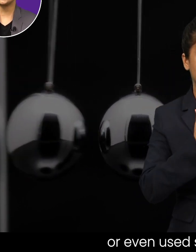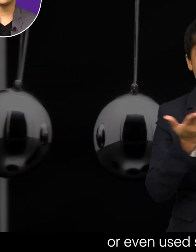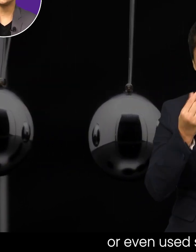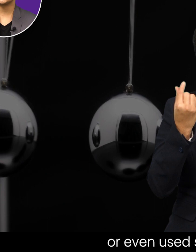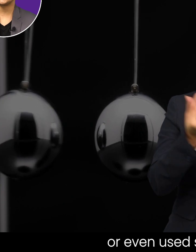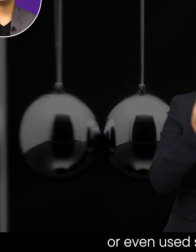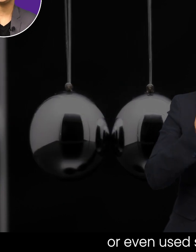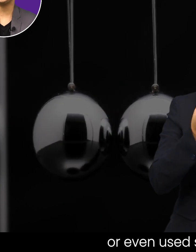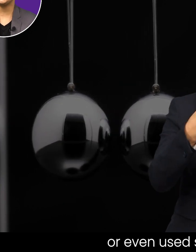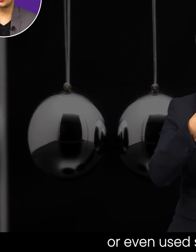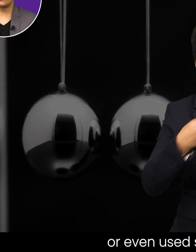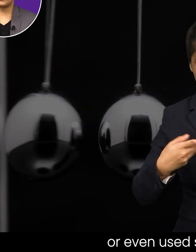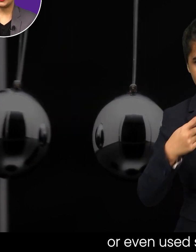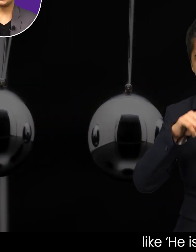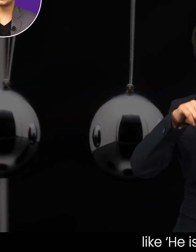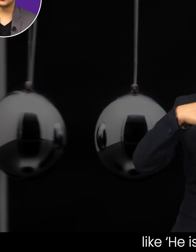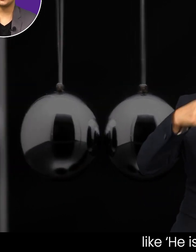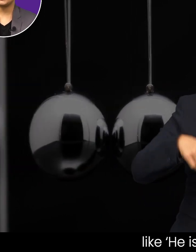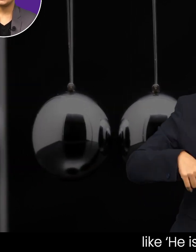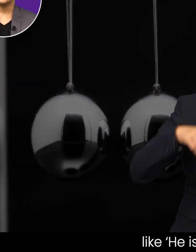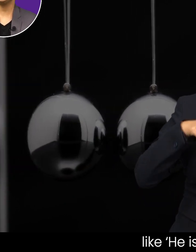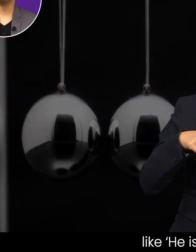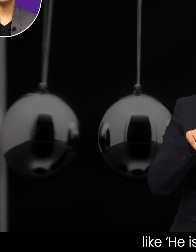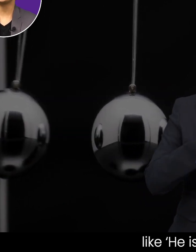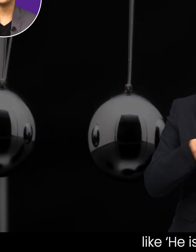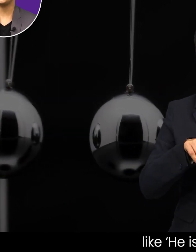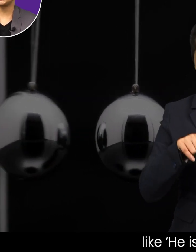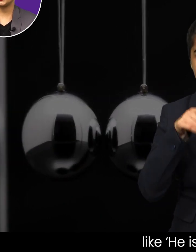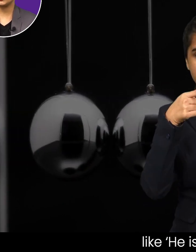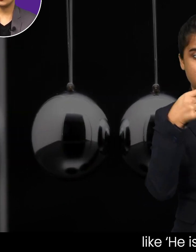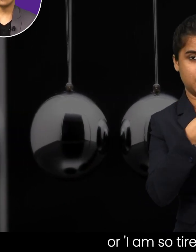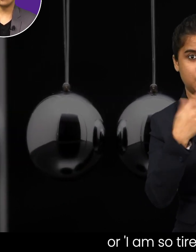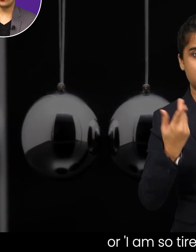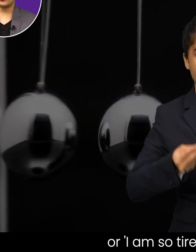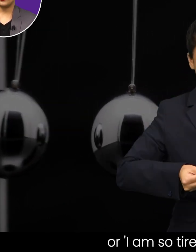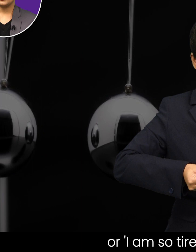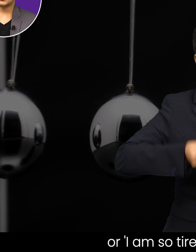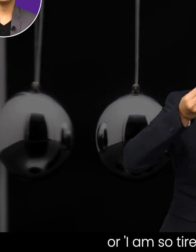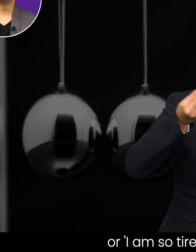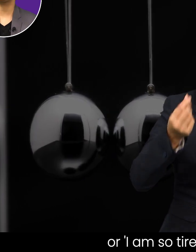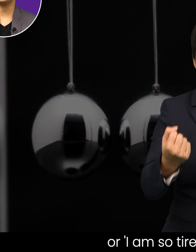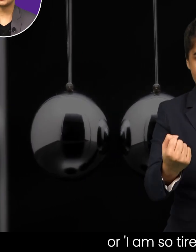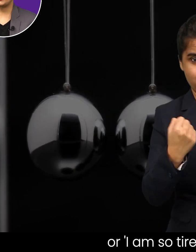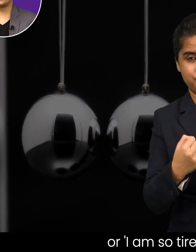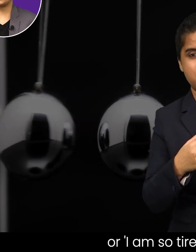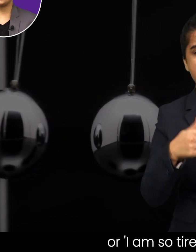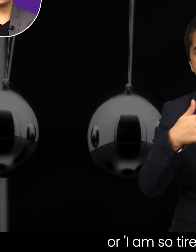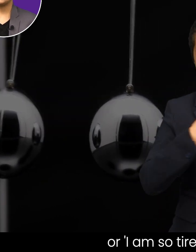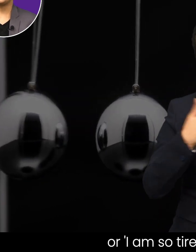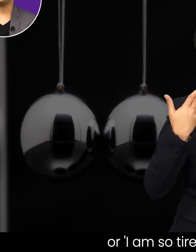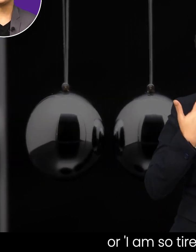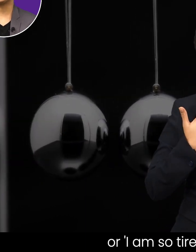used statements in daily life like he is more energetic or I am so